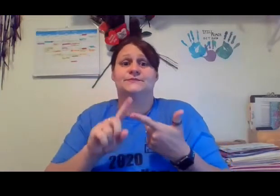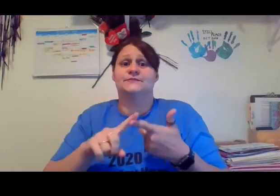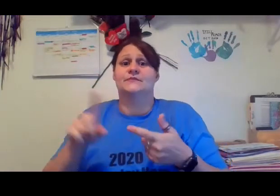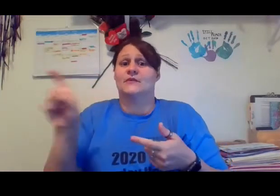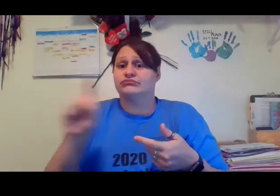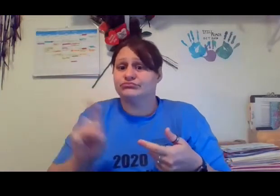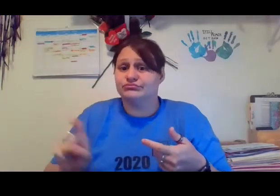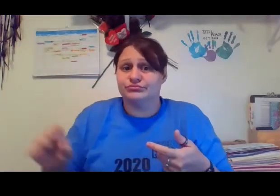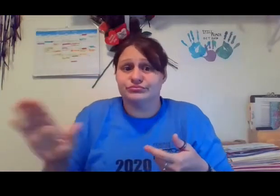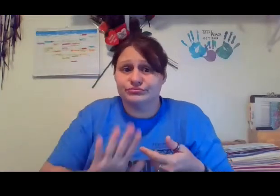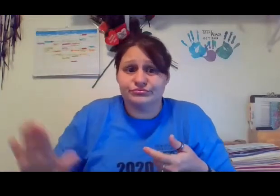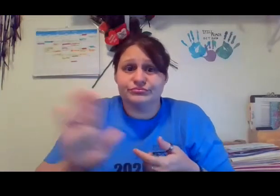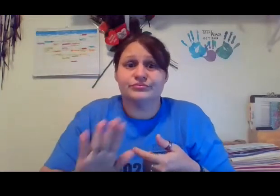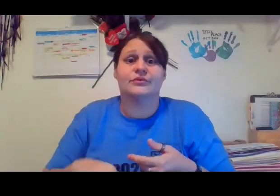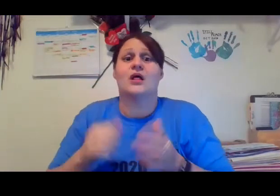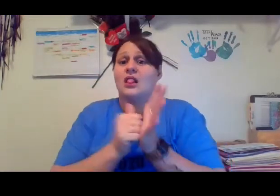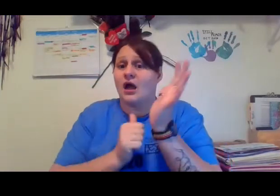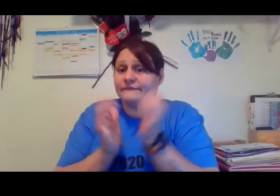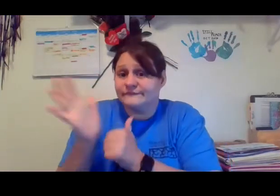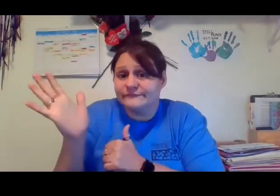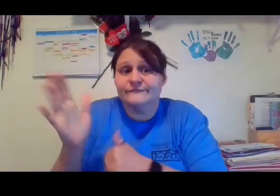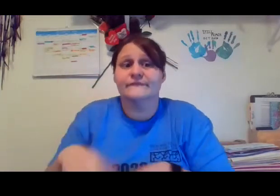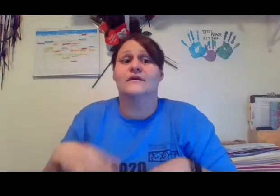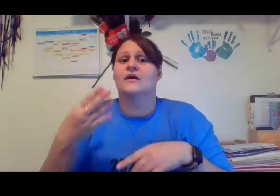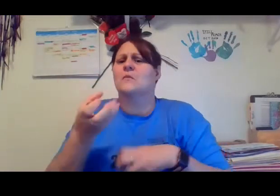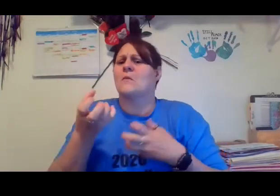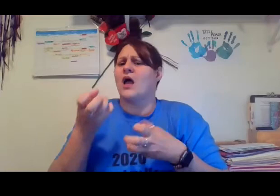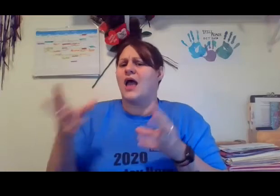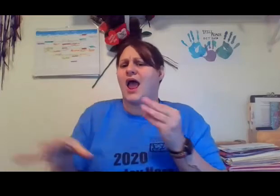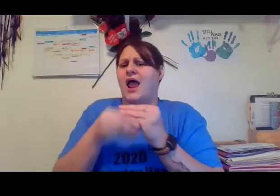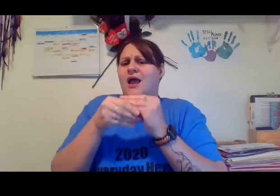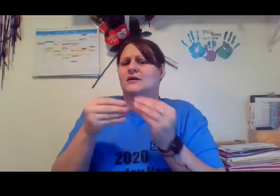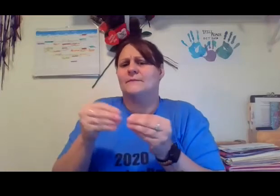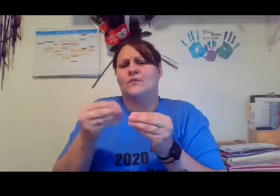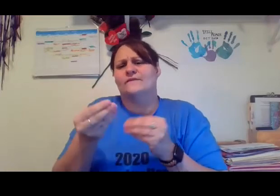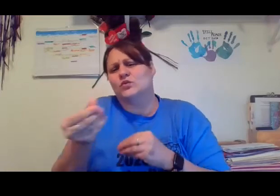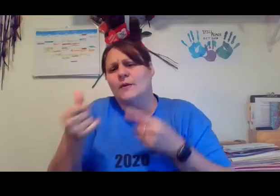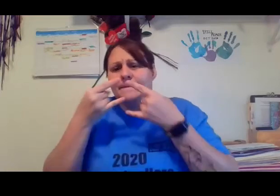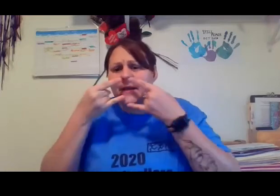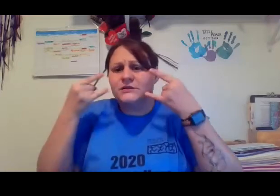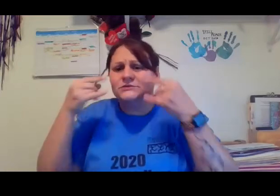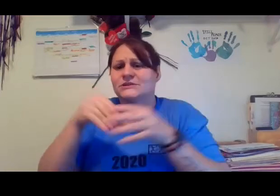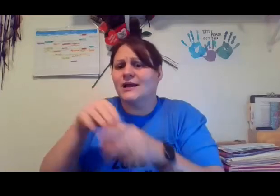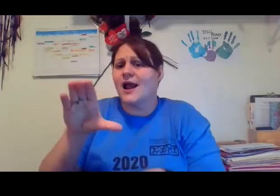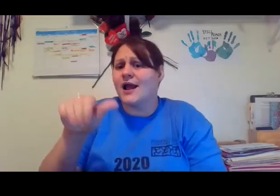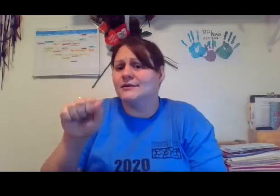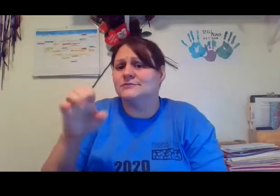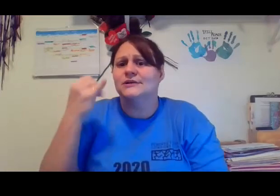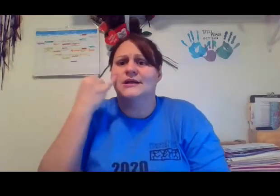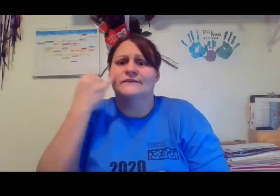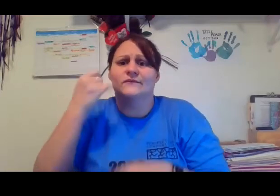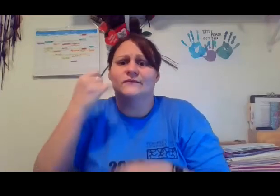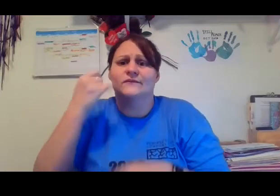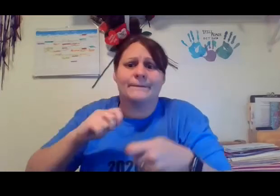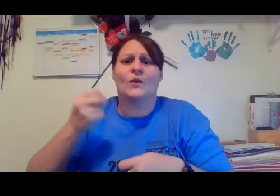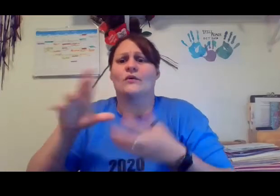wipes, sanitizing spray, disinfecting spray, gloves. We'd like to add a couple of